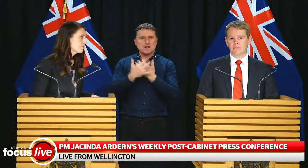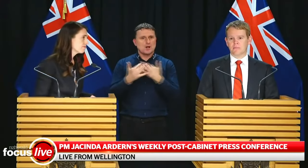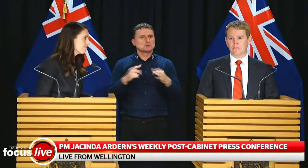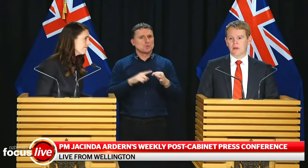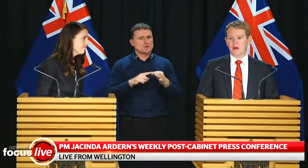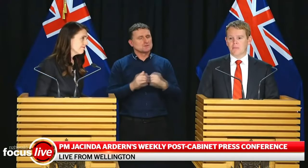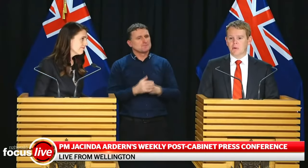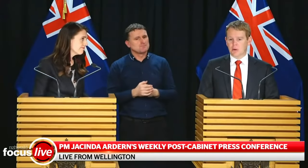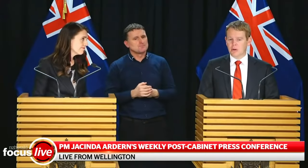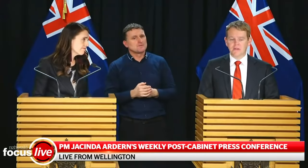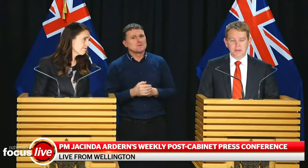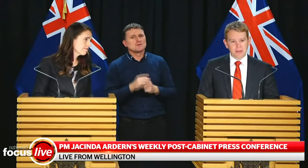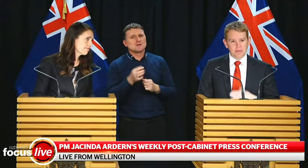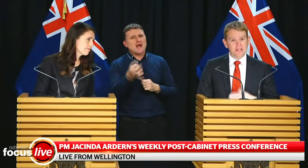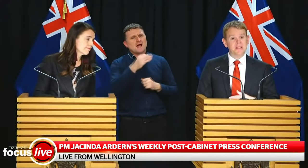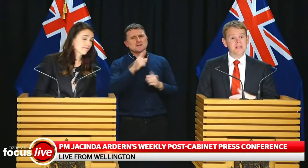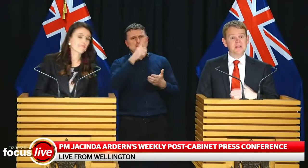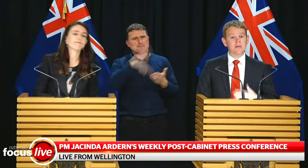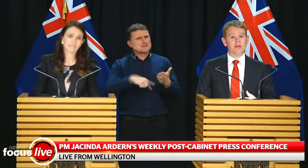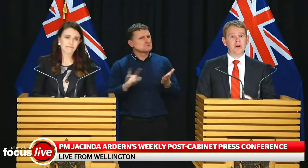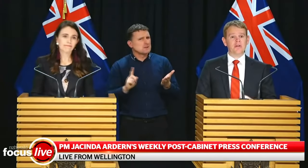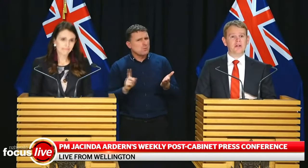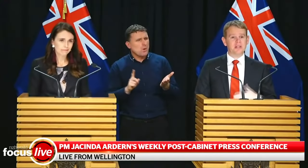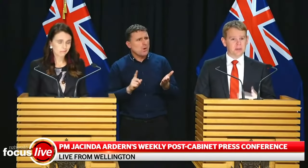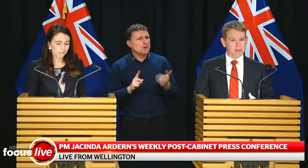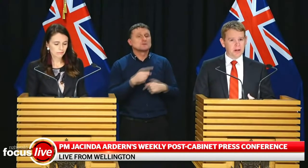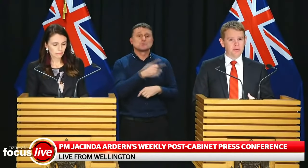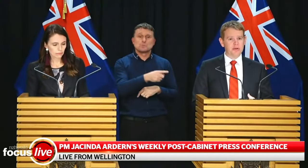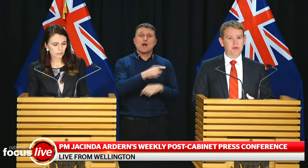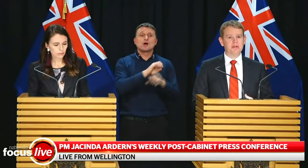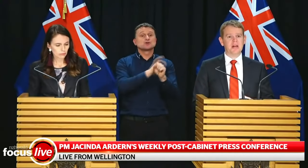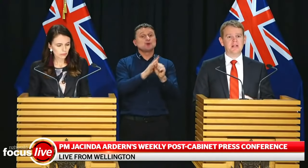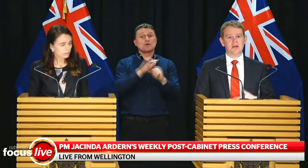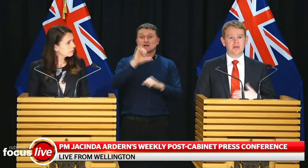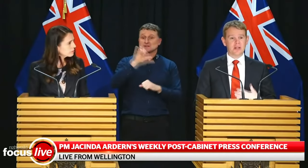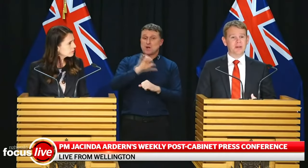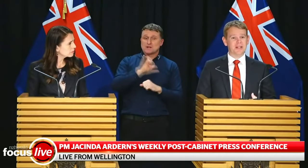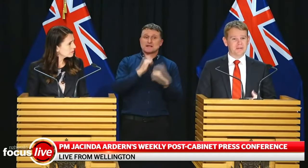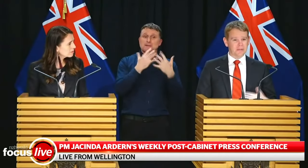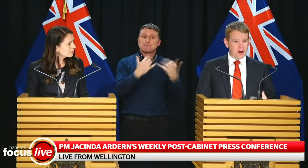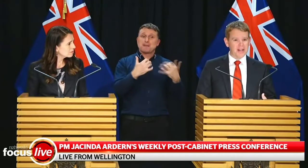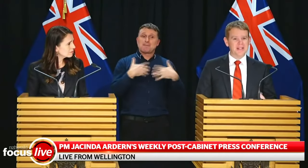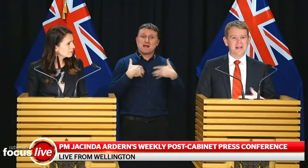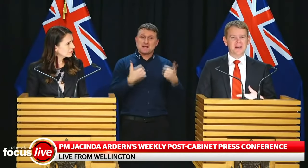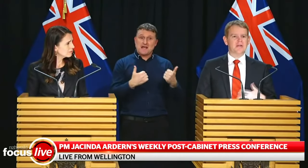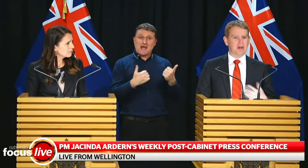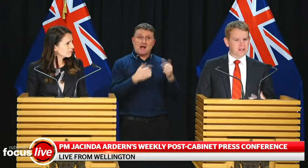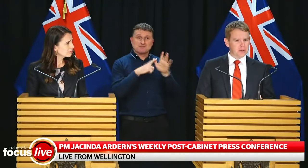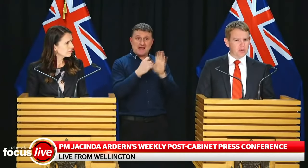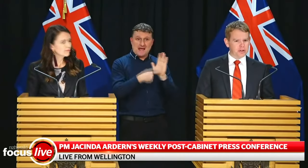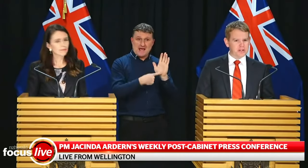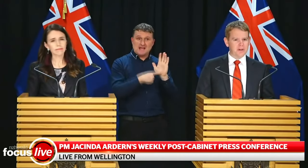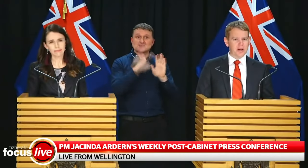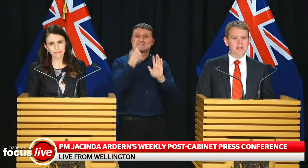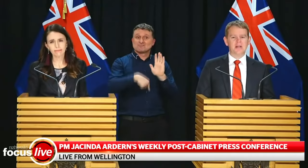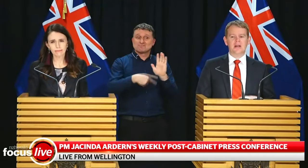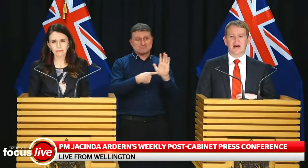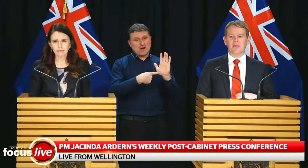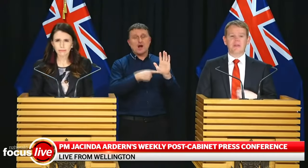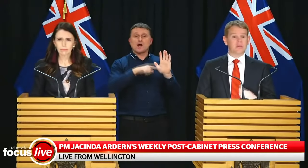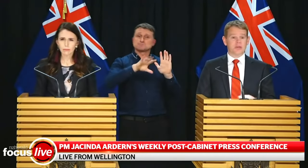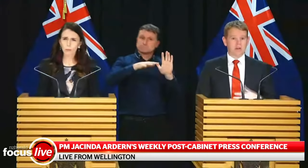looking at. It'll have to be penalties consistent with the COVID-19 Public Health Response Act. So there is an ability for fines. They're relatively modest